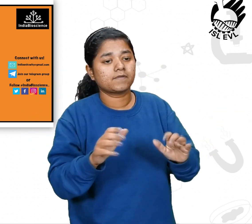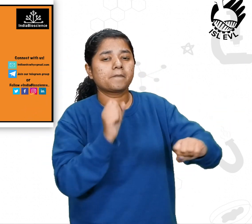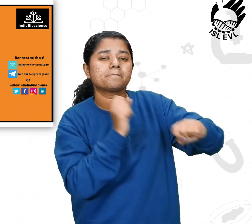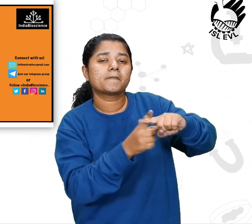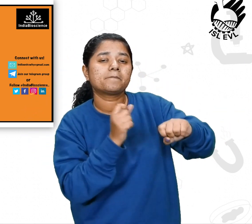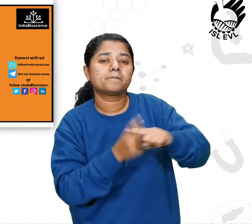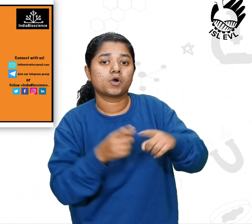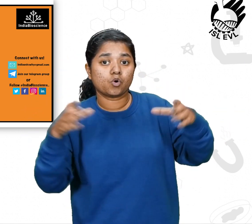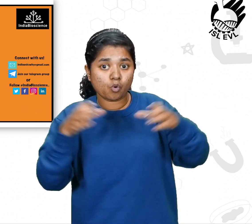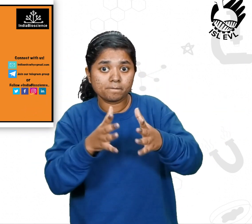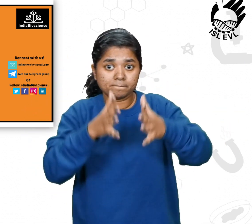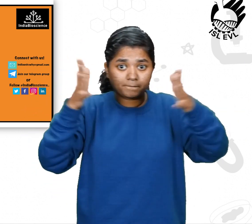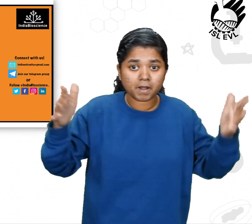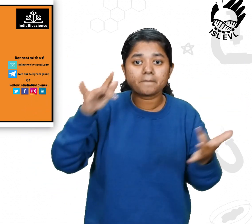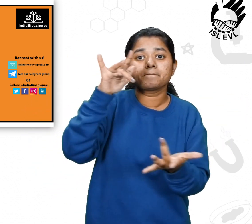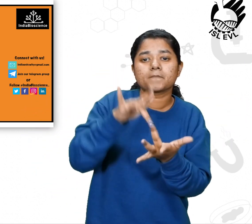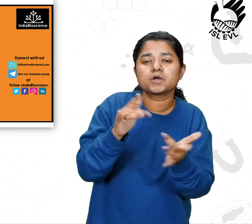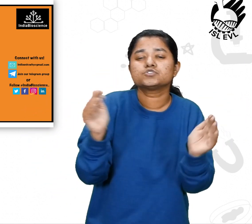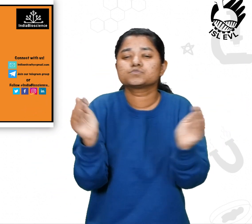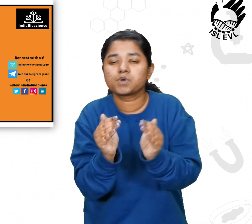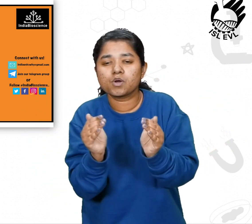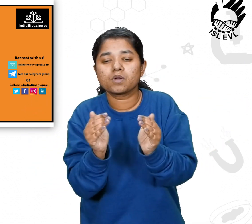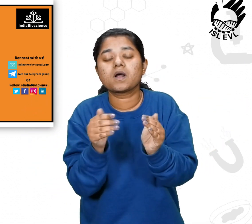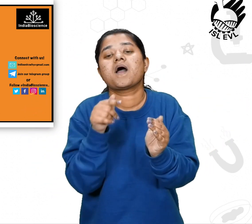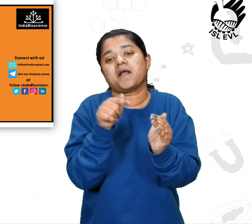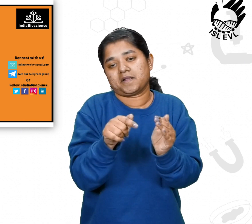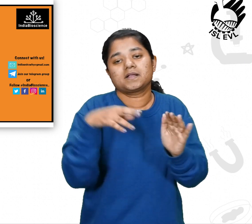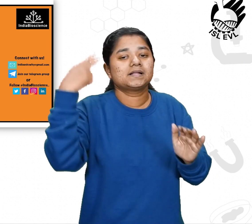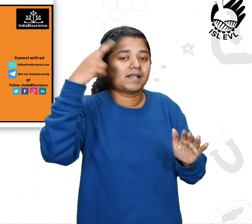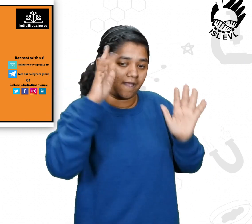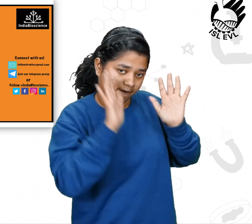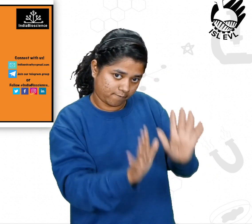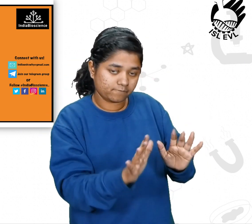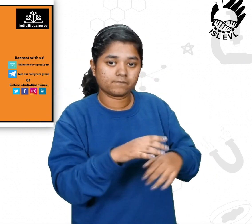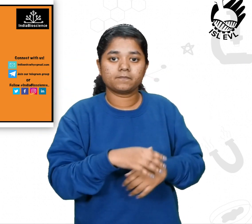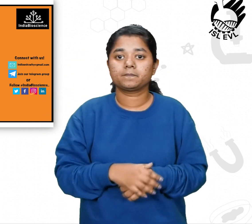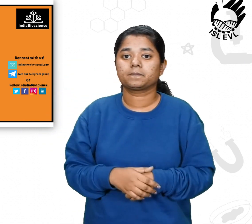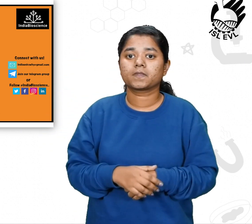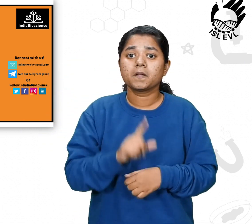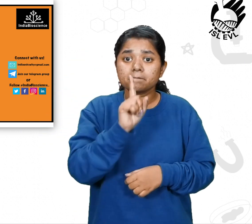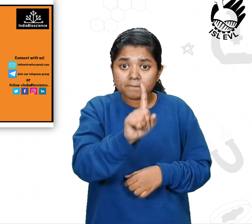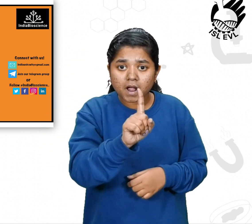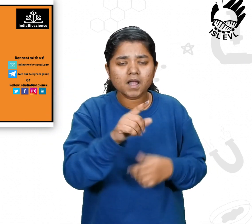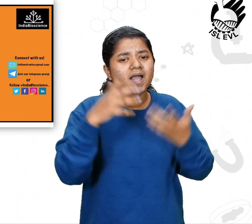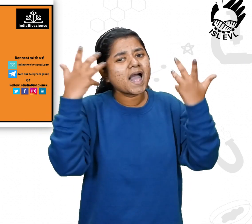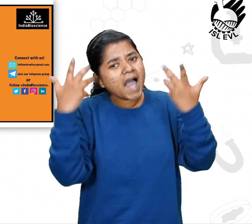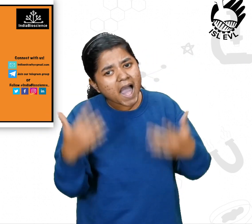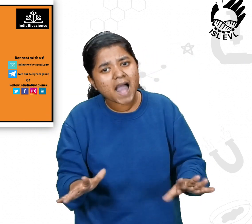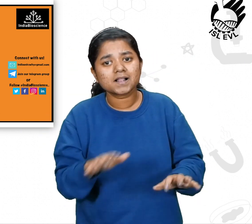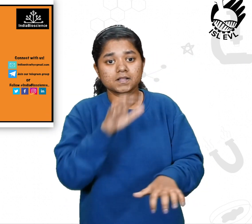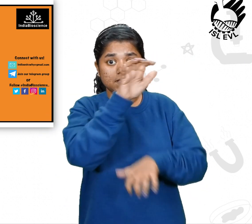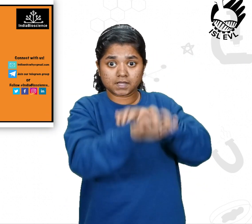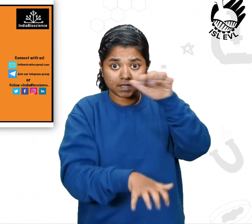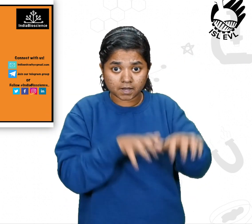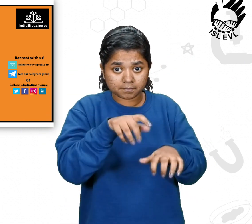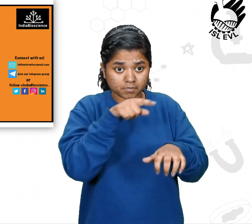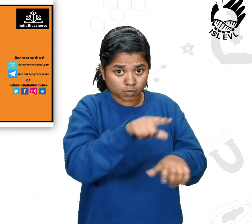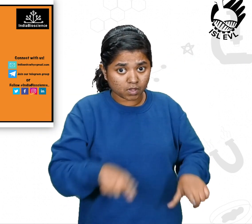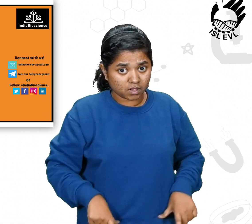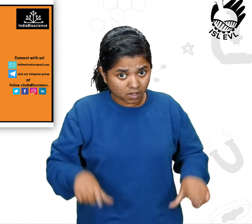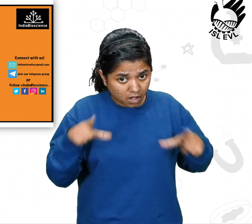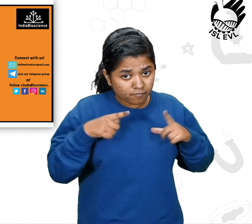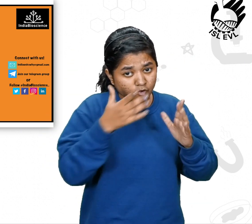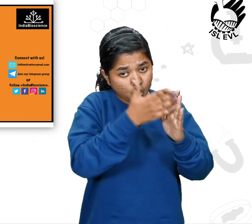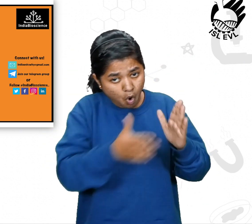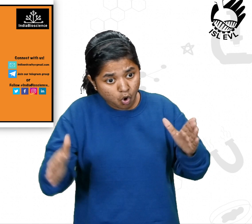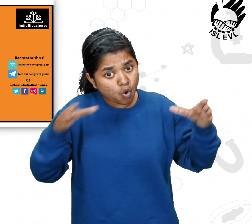if you look at their life history, there are changes in the way animal groups. Now, think of, for example, there are many fish